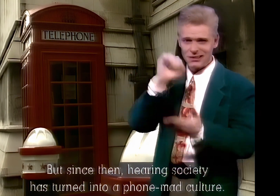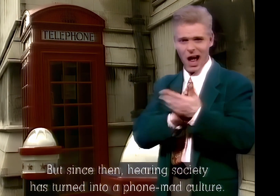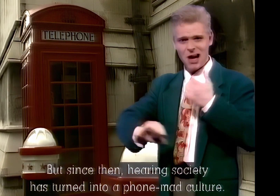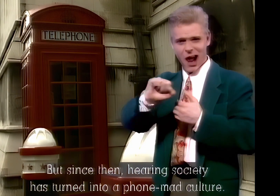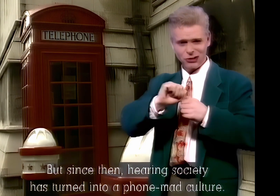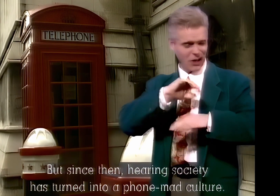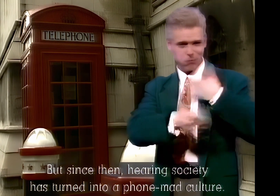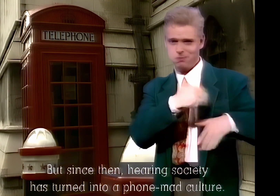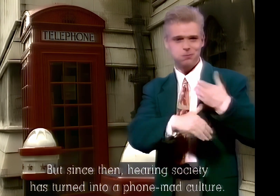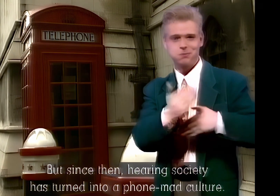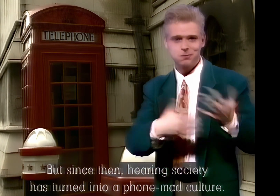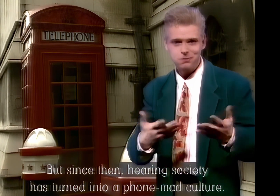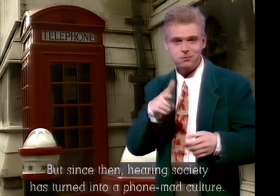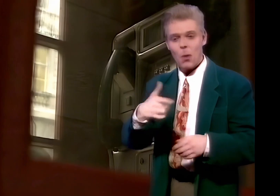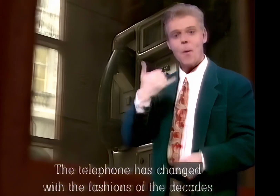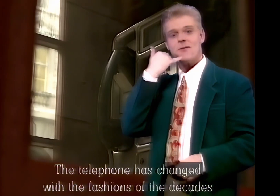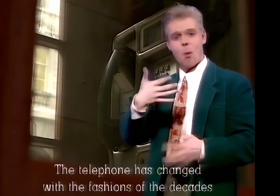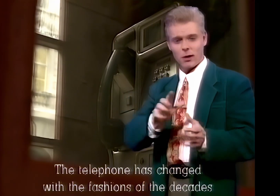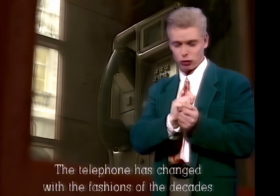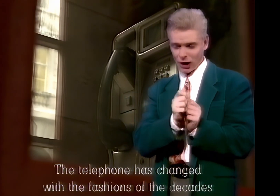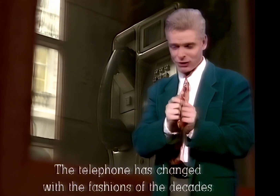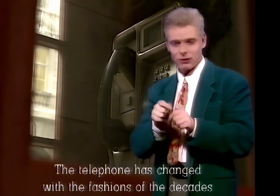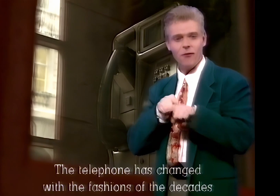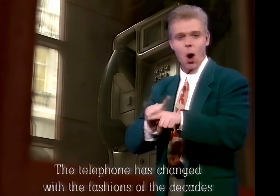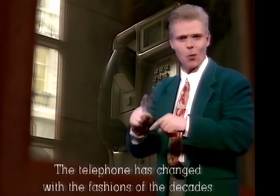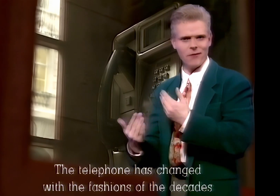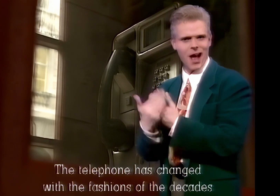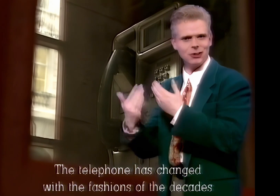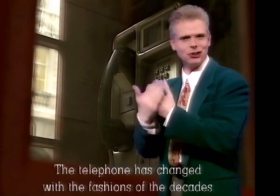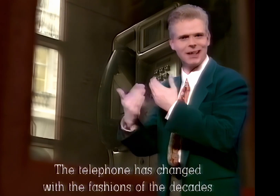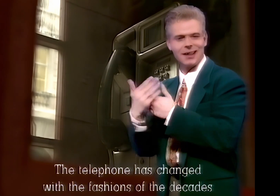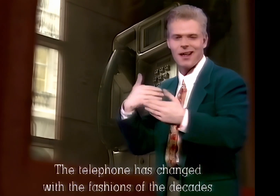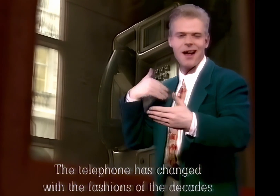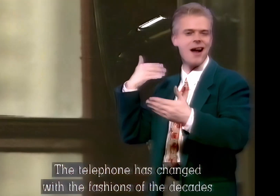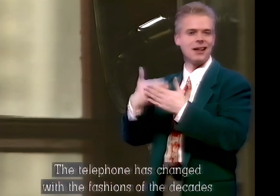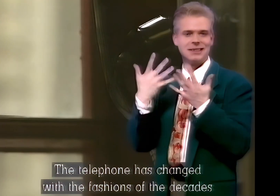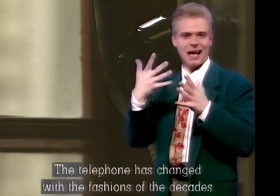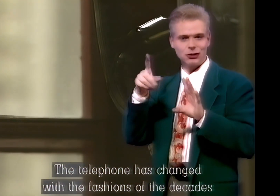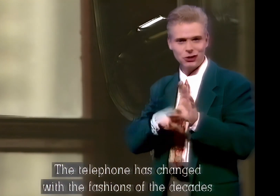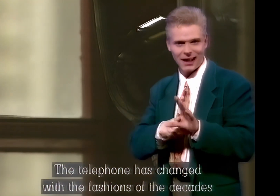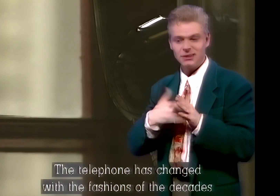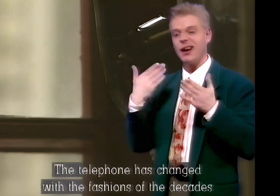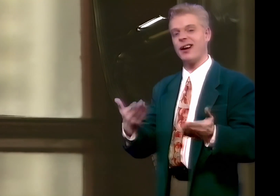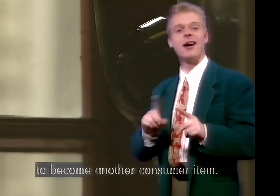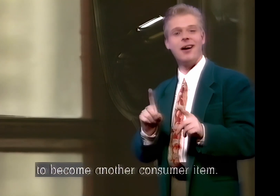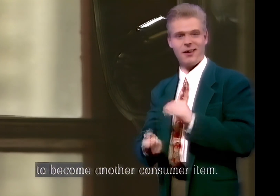culture. The telephone has changed with the fashions of the decades to become another consumer item.